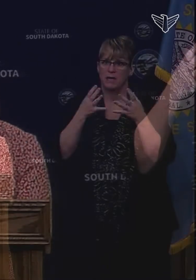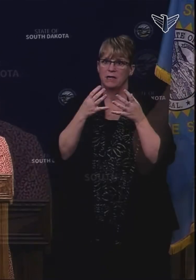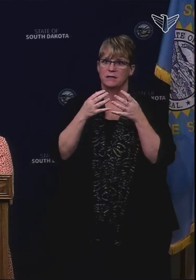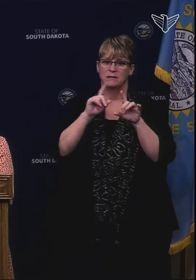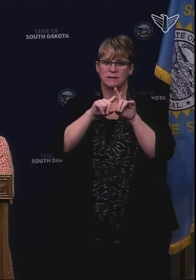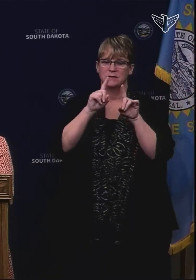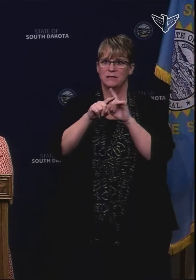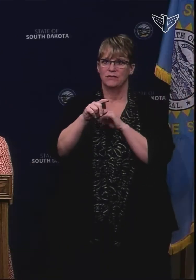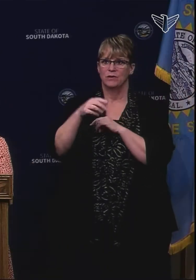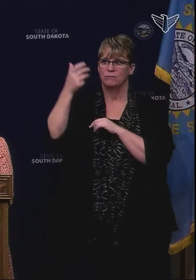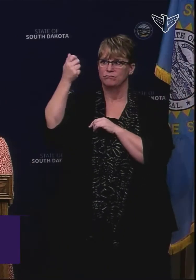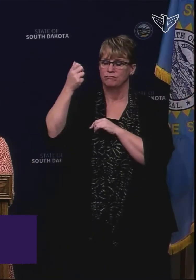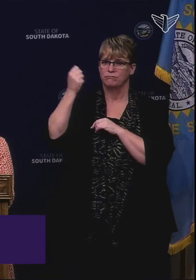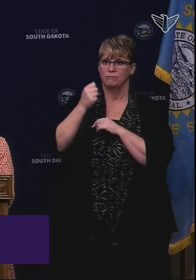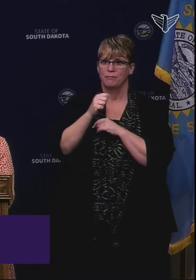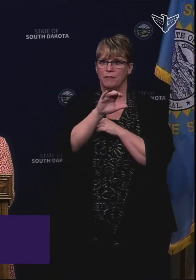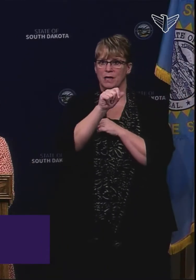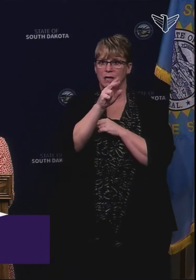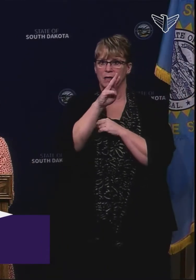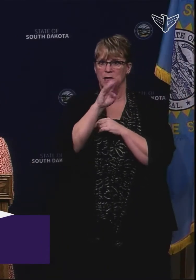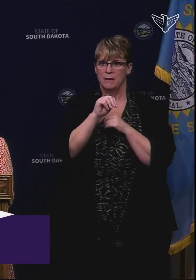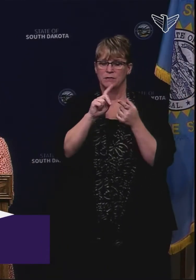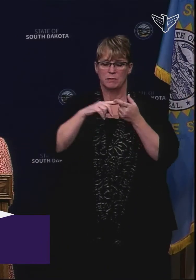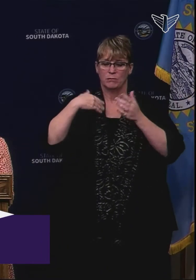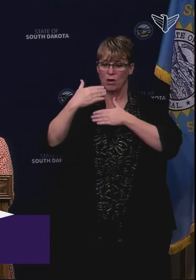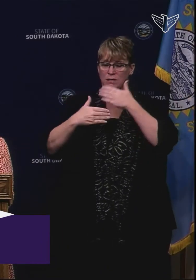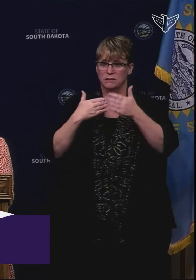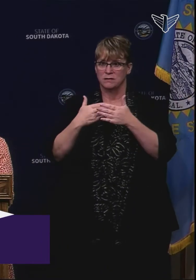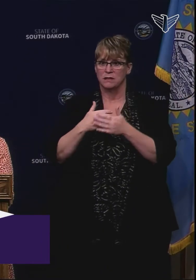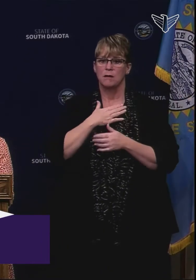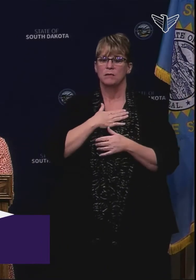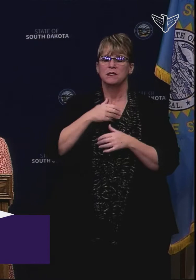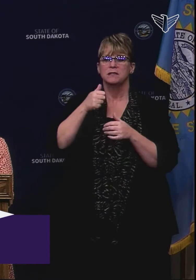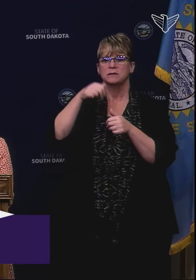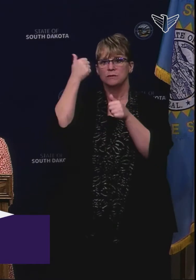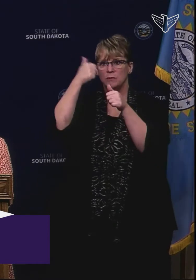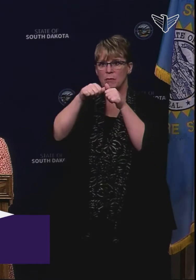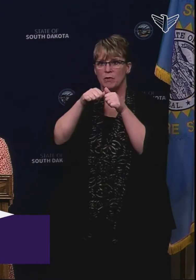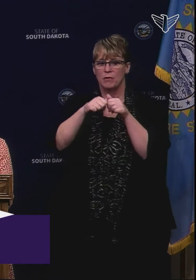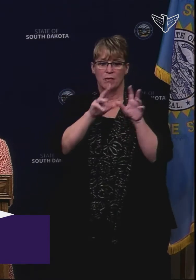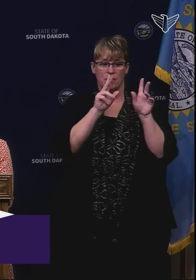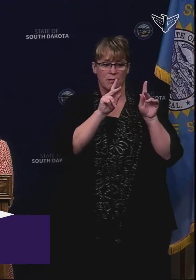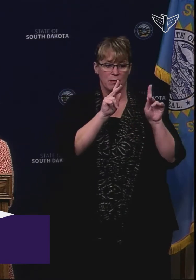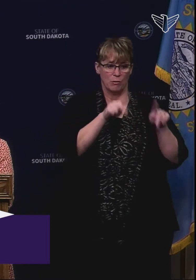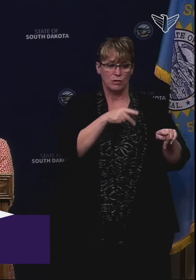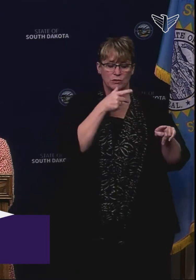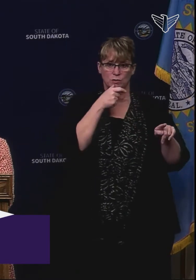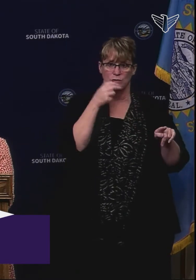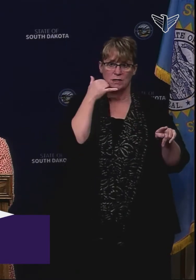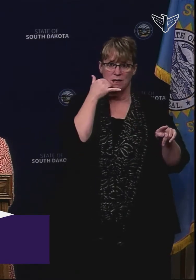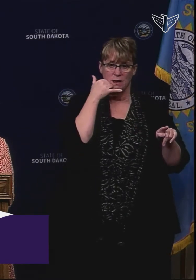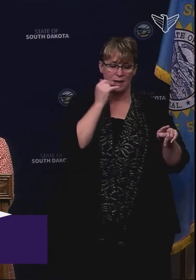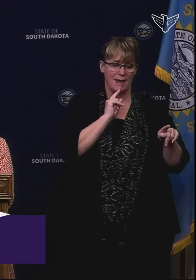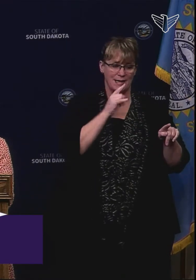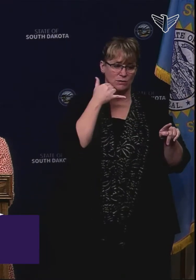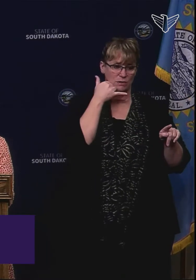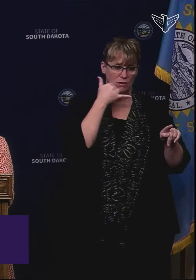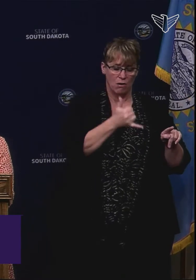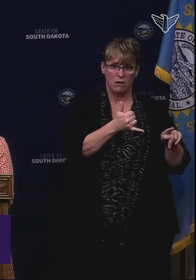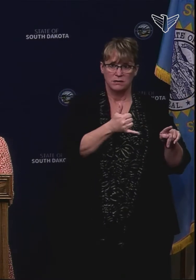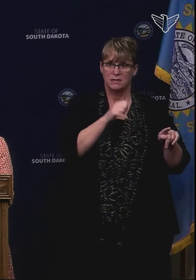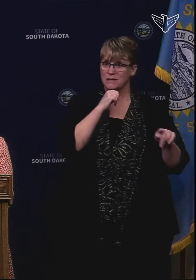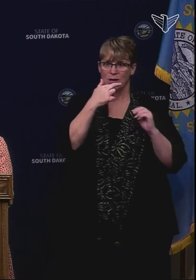backlog. And so for the public to please remember that the person answering the phone is not responsible for the rules or the